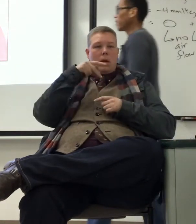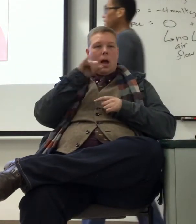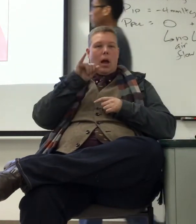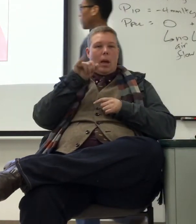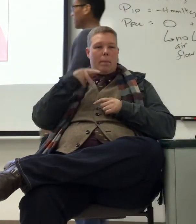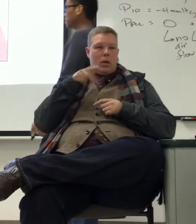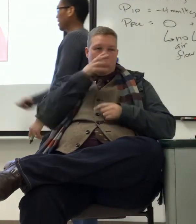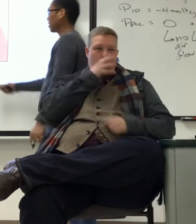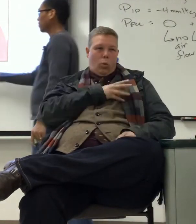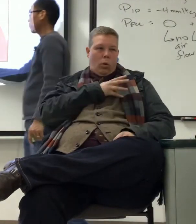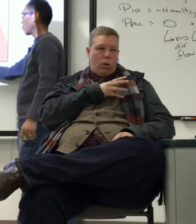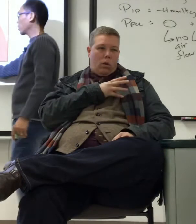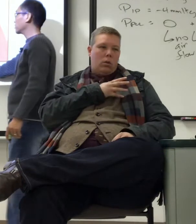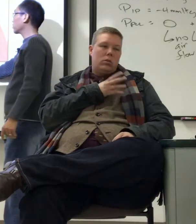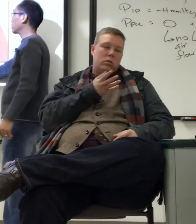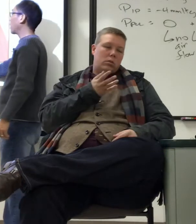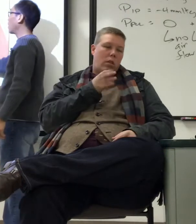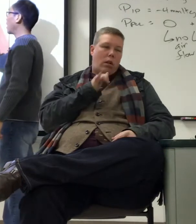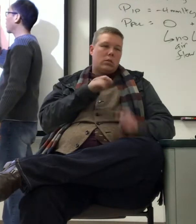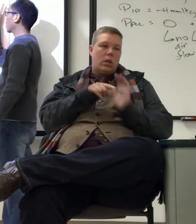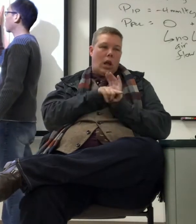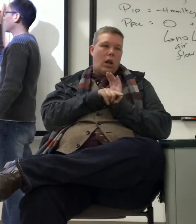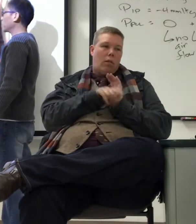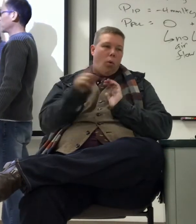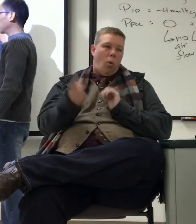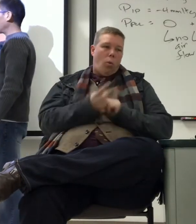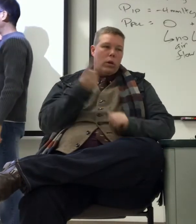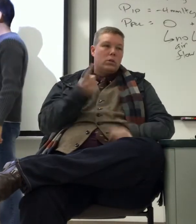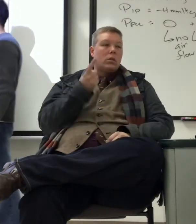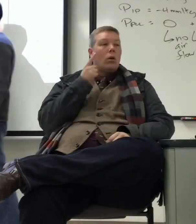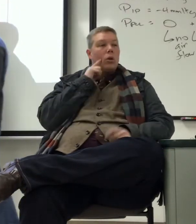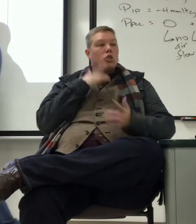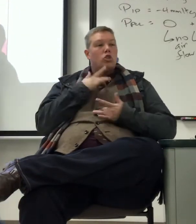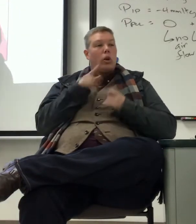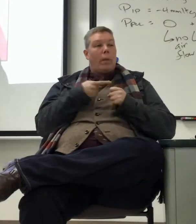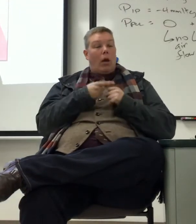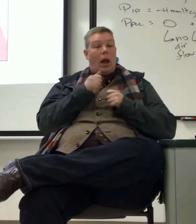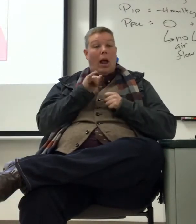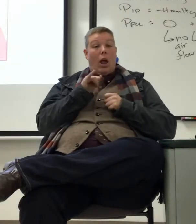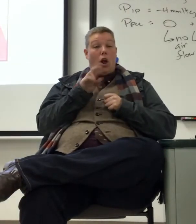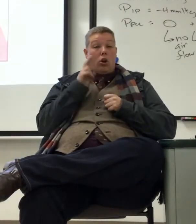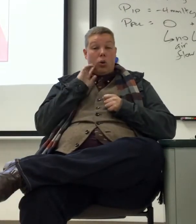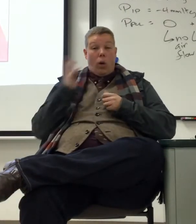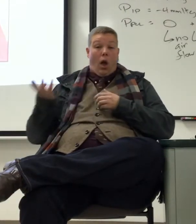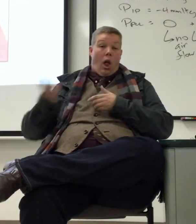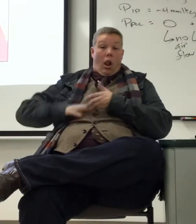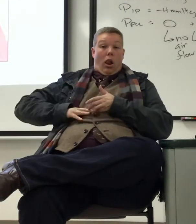Just know that it remains negative. We're concerned about air rushing into the lungs and rushing out.